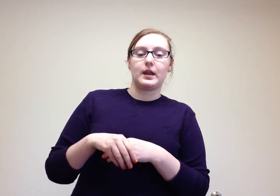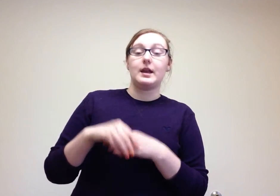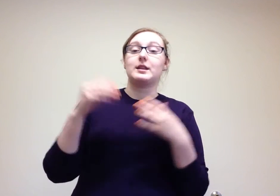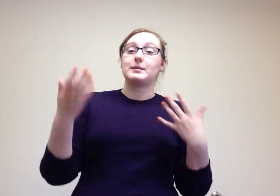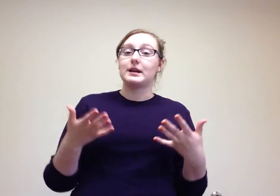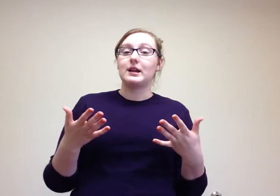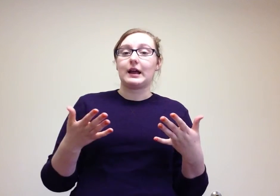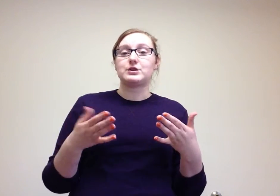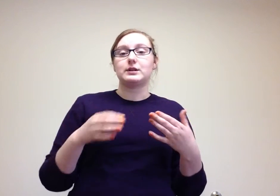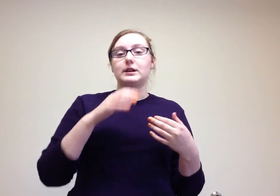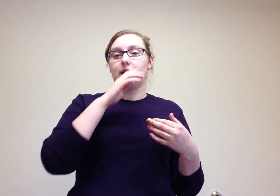And they might actually